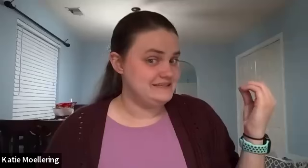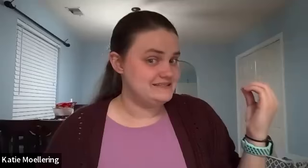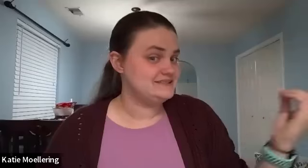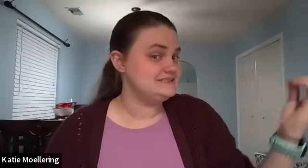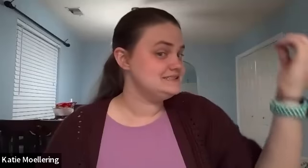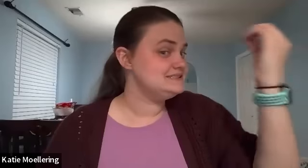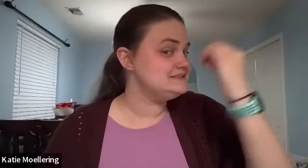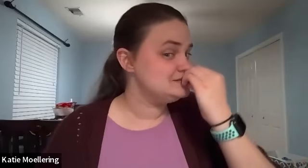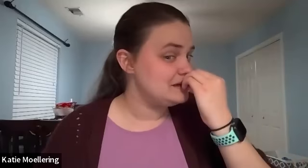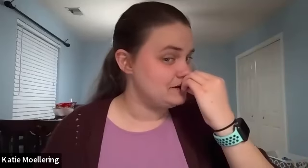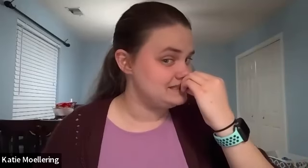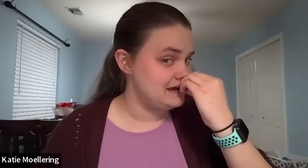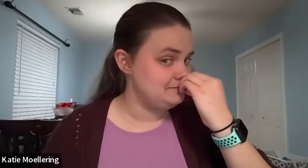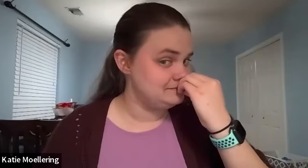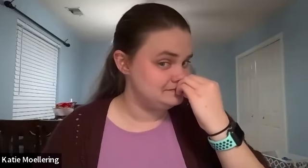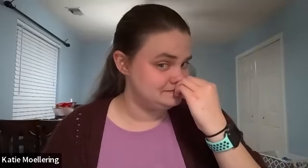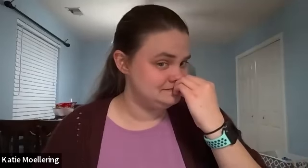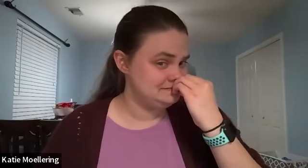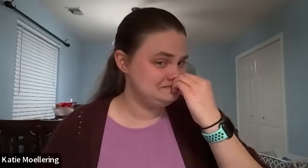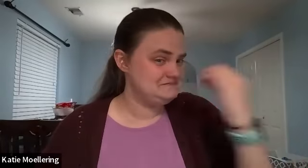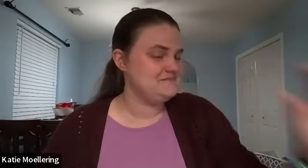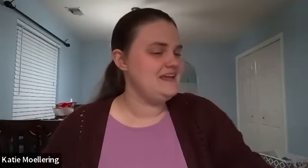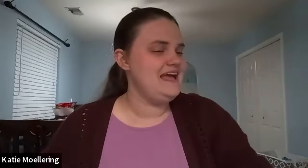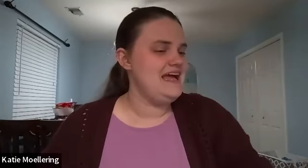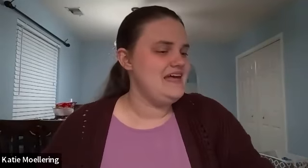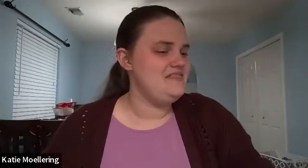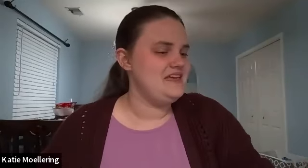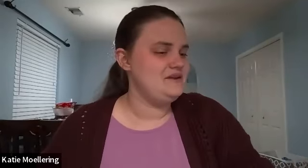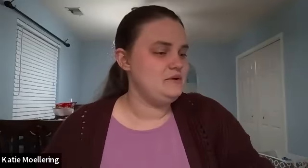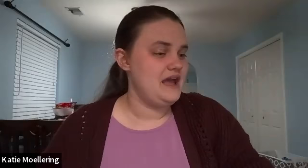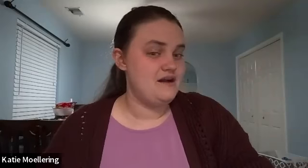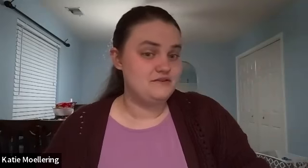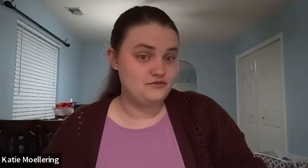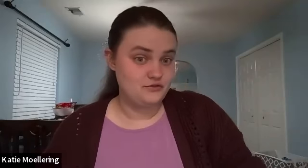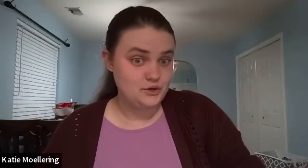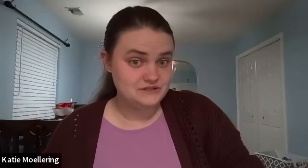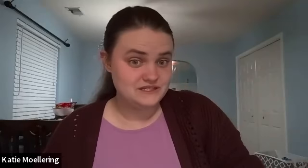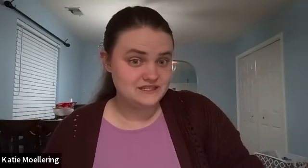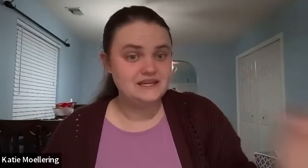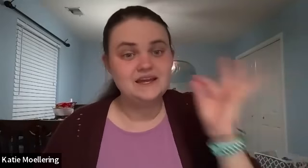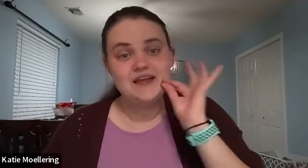eat, that one time. And then we have fruit.